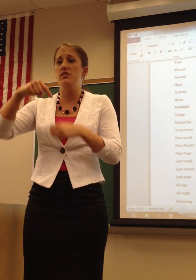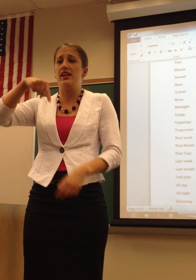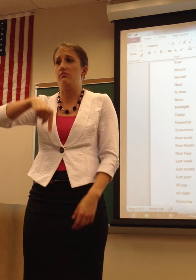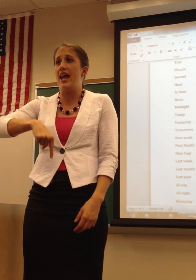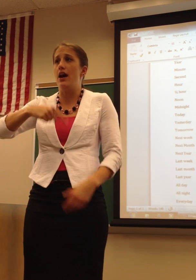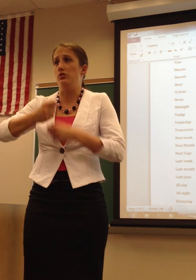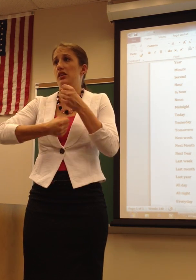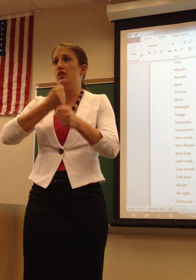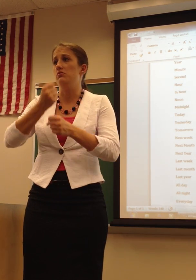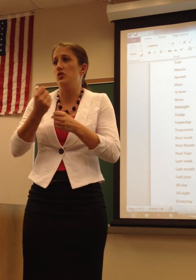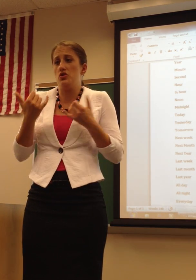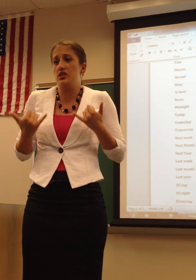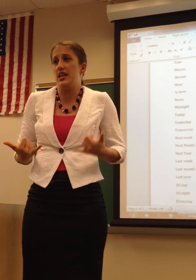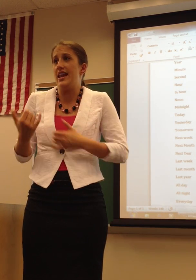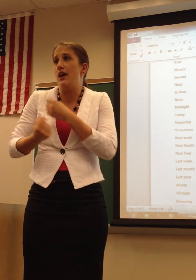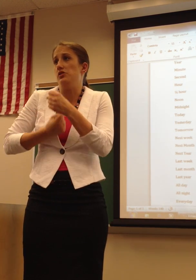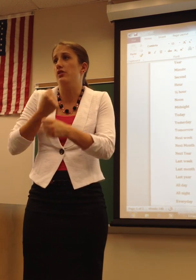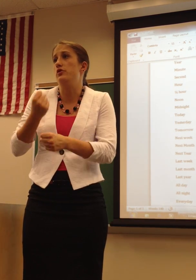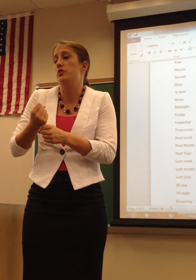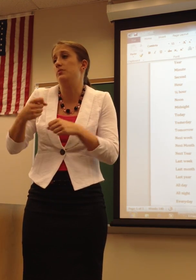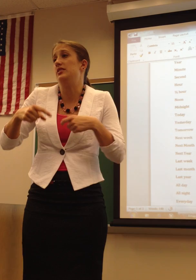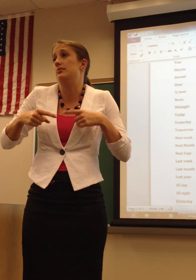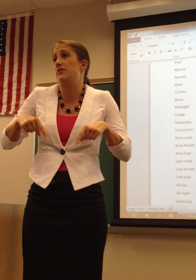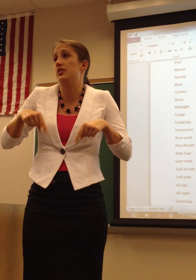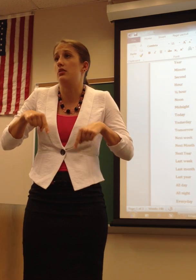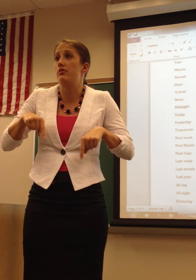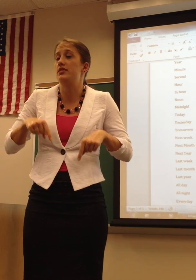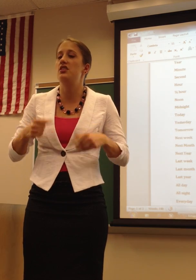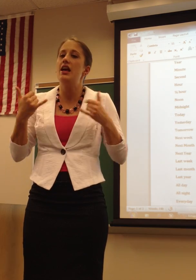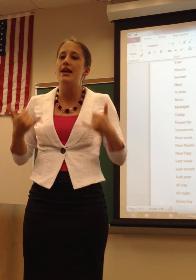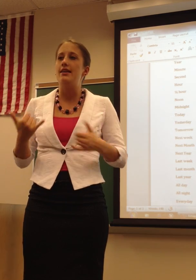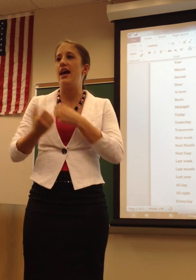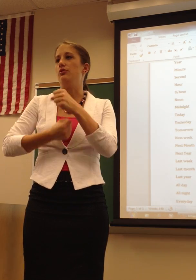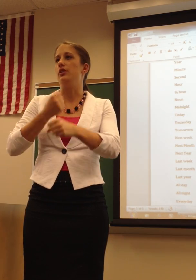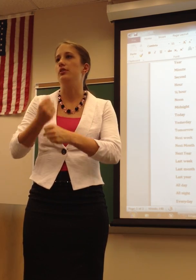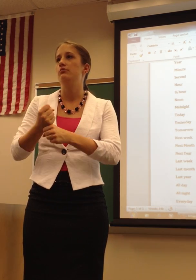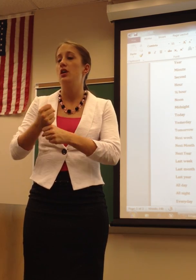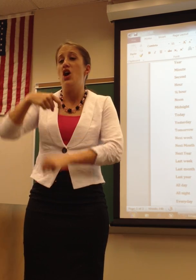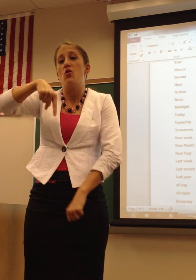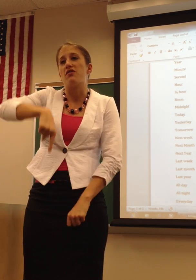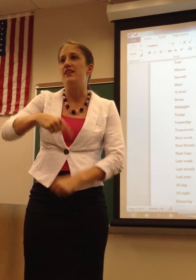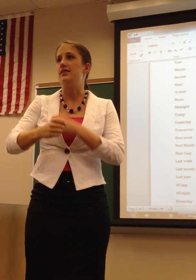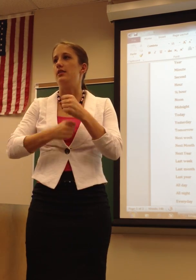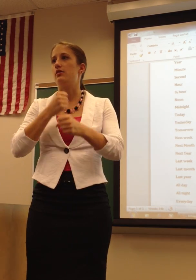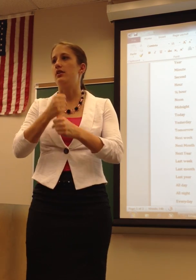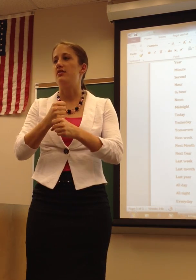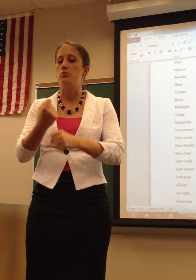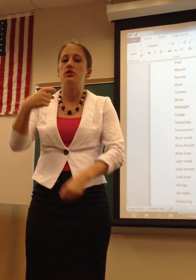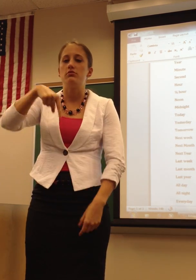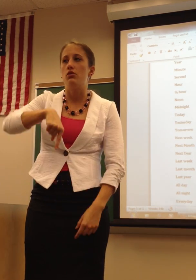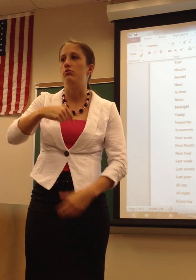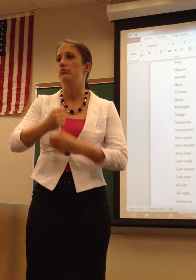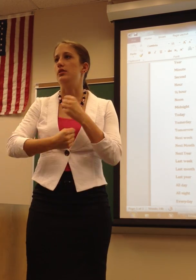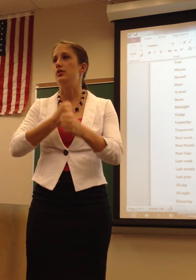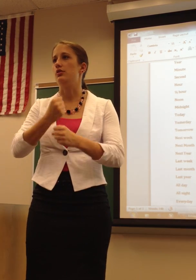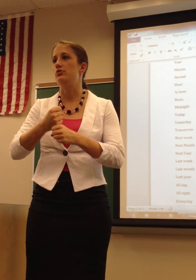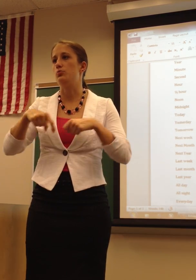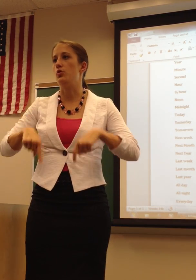like now year, or you can say Oh. now year. If you want to be specific and talk about this year, now year, or this year. A lot of deaf people just go this year, just Okay. pointing